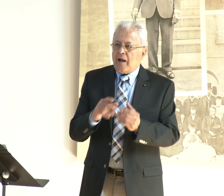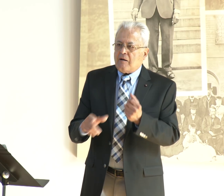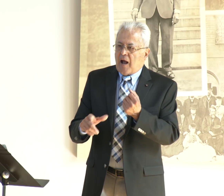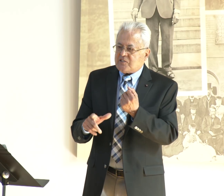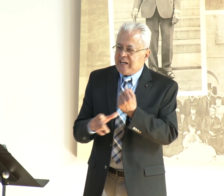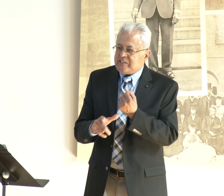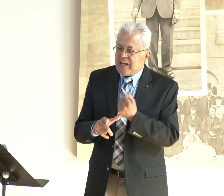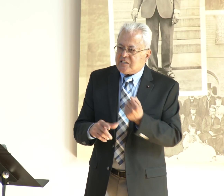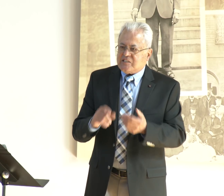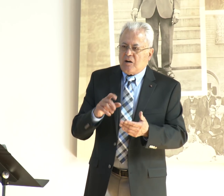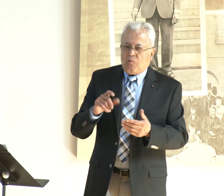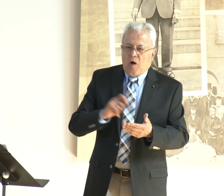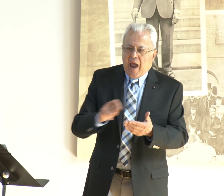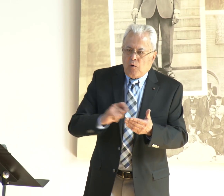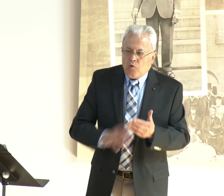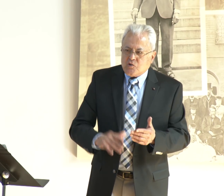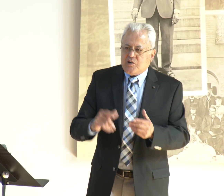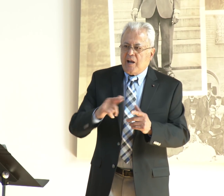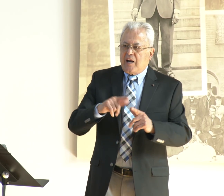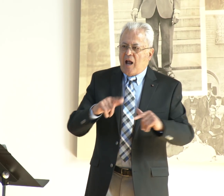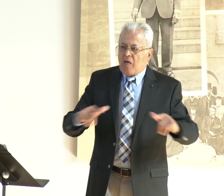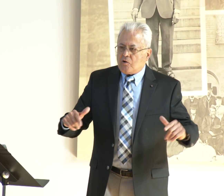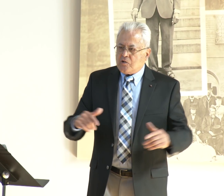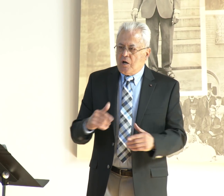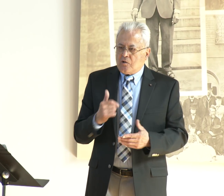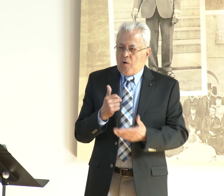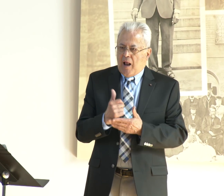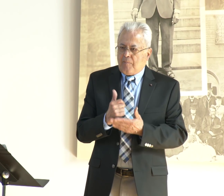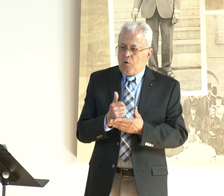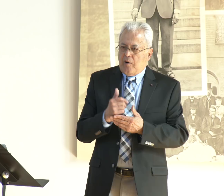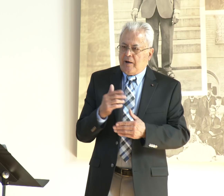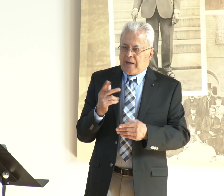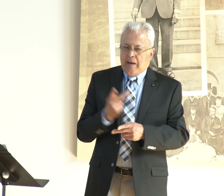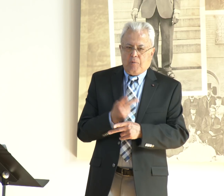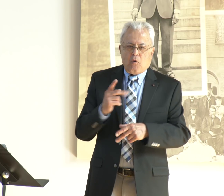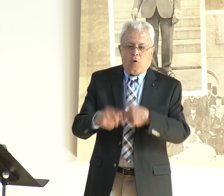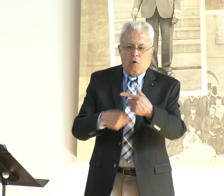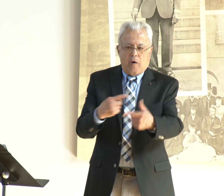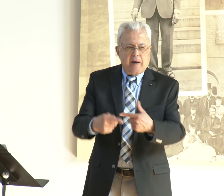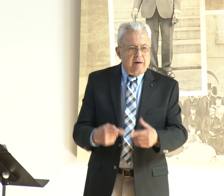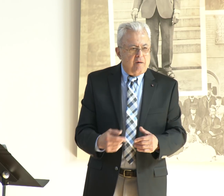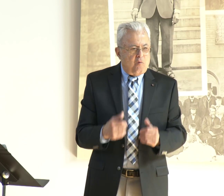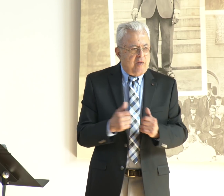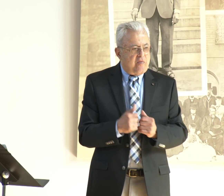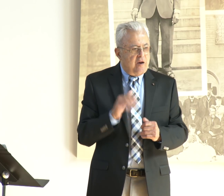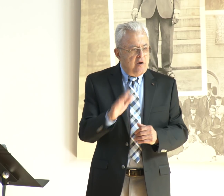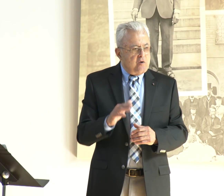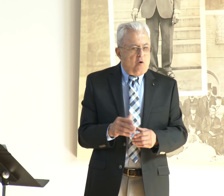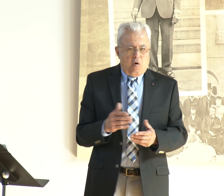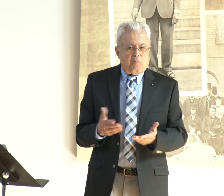no easy feat in those days. He had assistants and writers to, you know, help keep the show going.